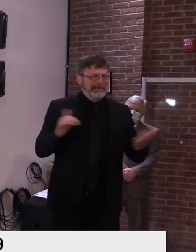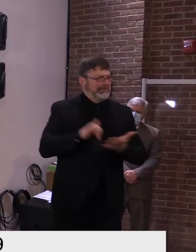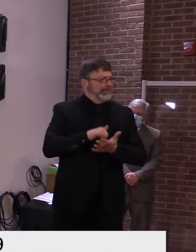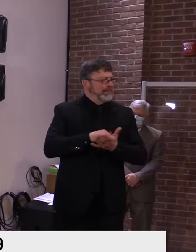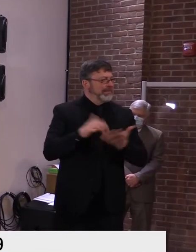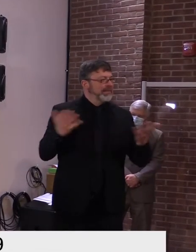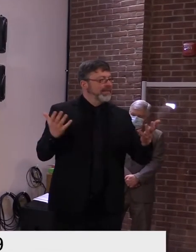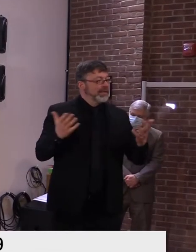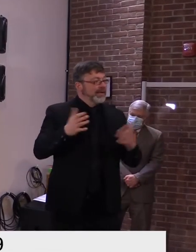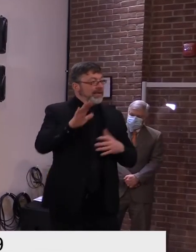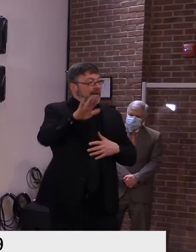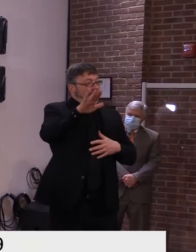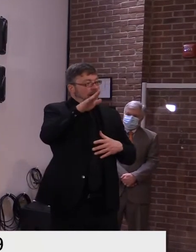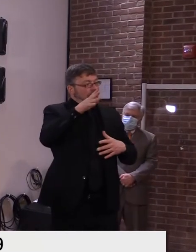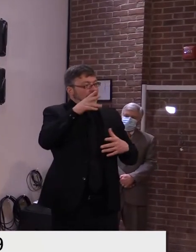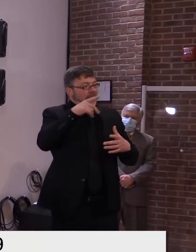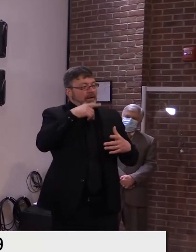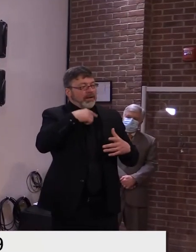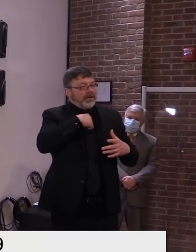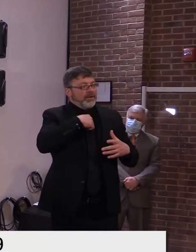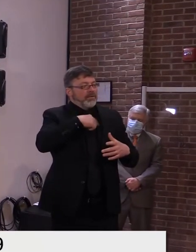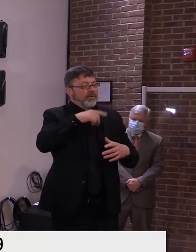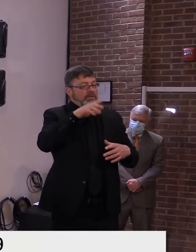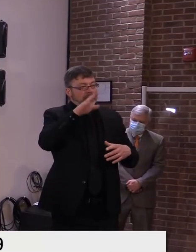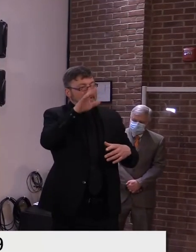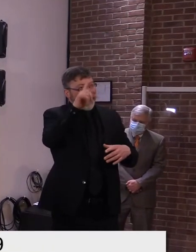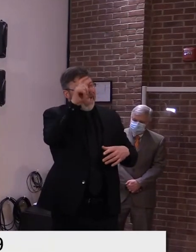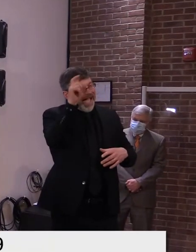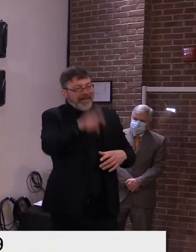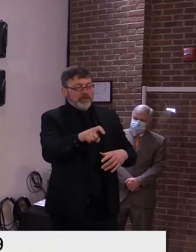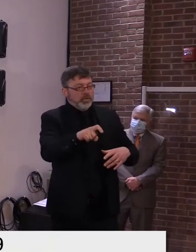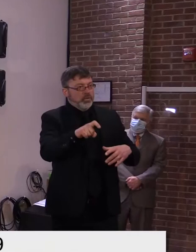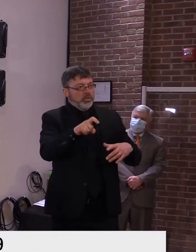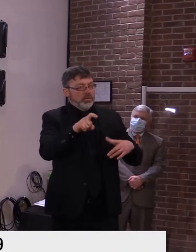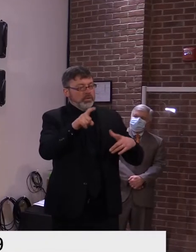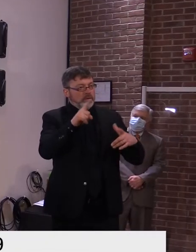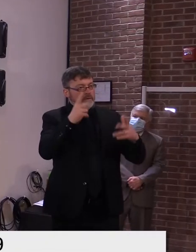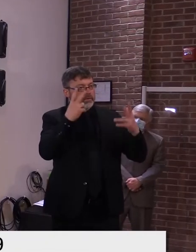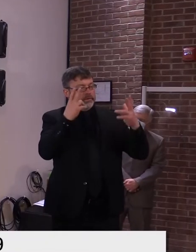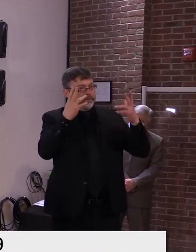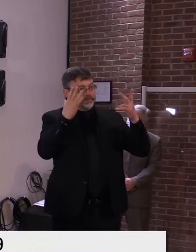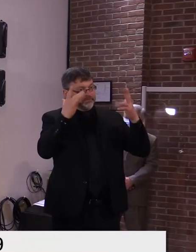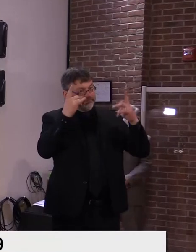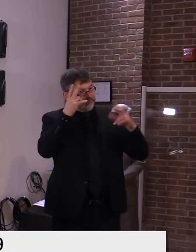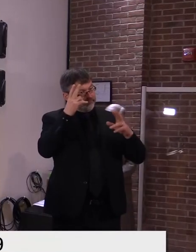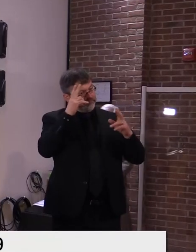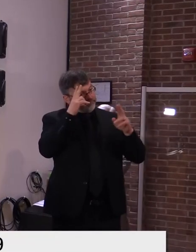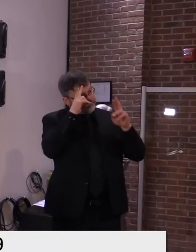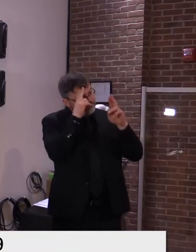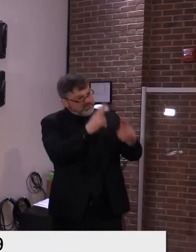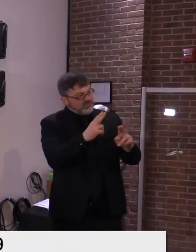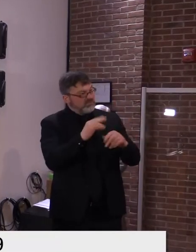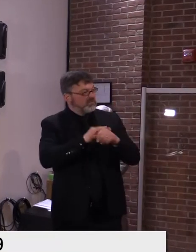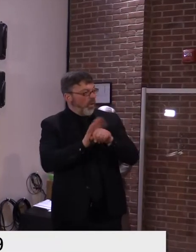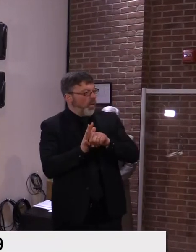by the virus. The reality is, countries like France and Italy are locking down again.